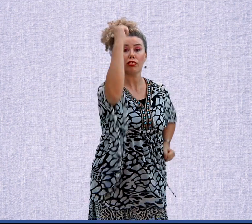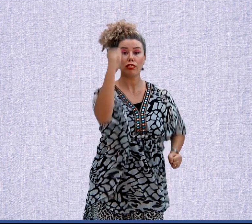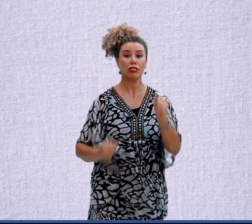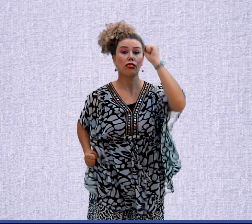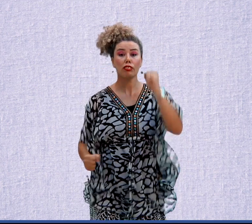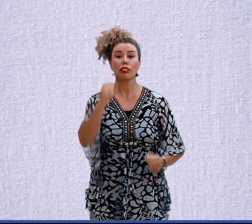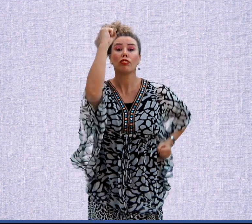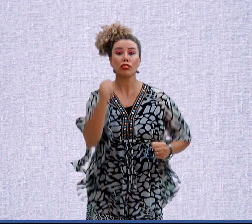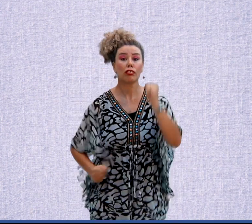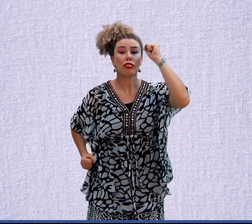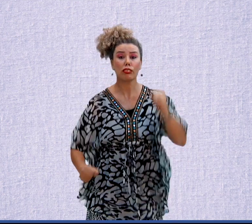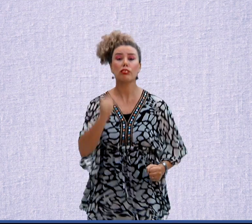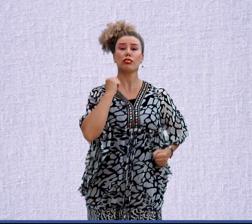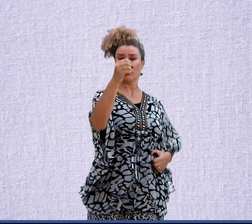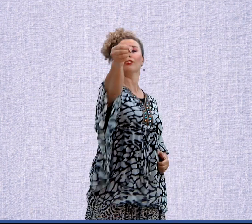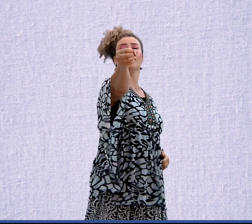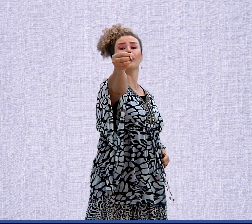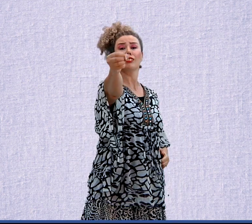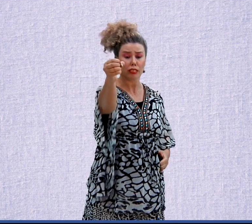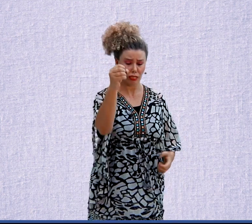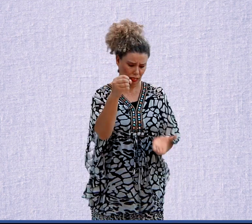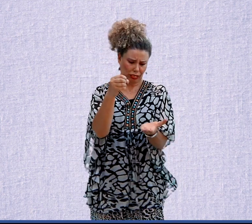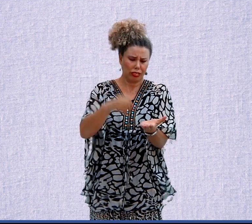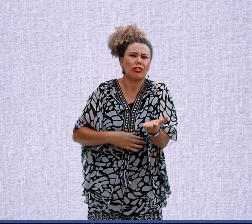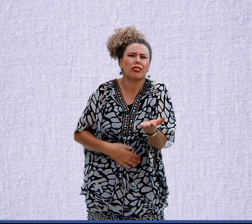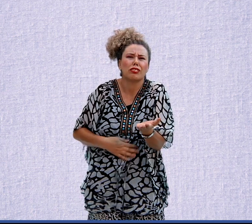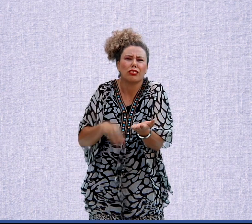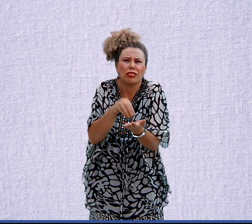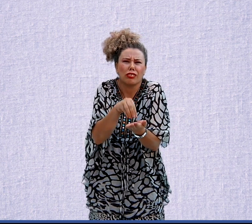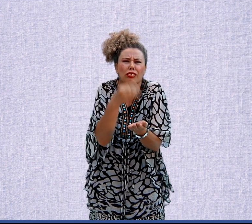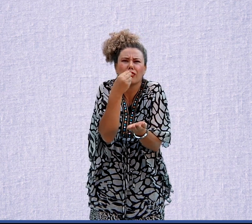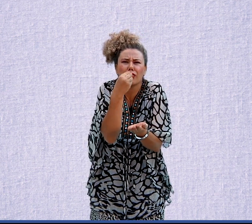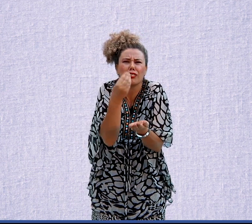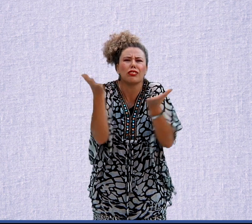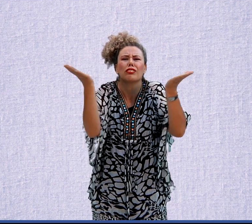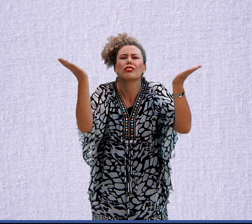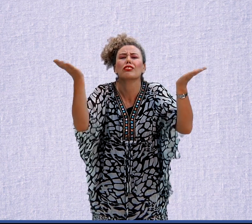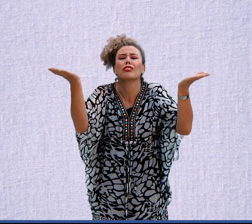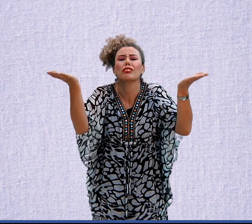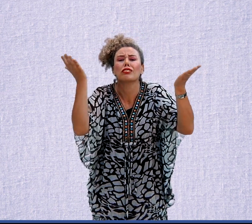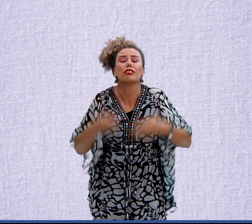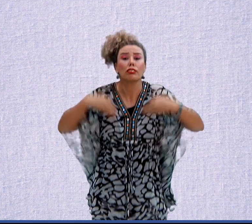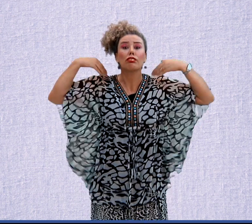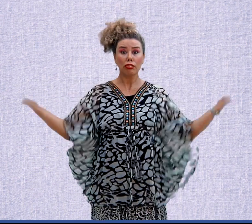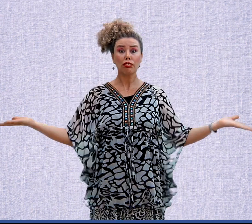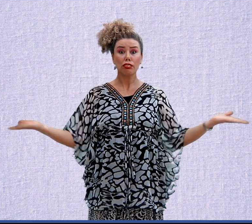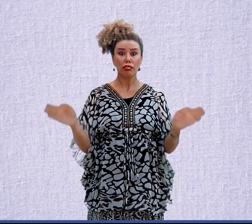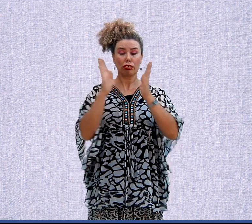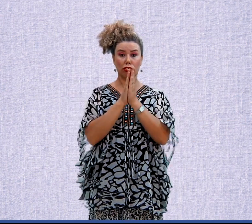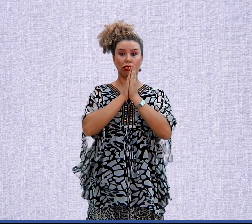Gary Player, Four Dice, Namibia and Apple Ties, Zimbabwe and Maputo, tell us what we have to do. Who's